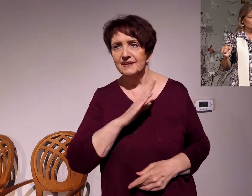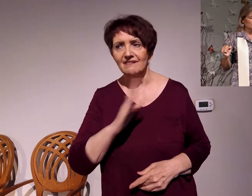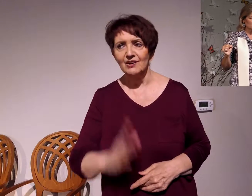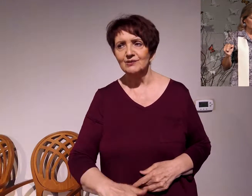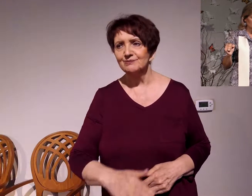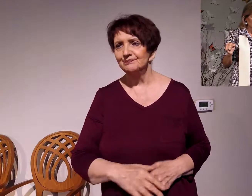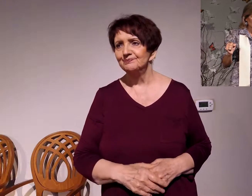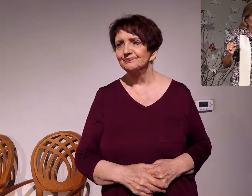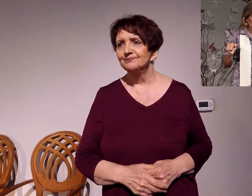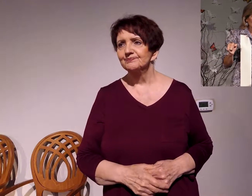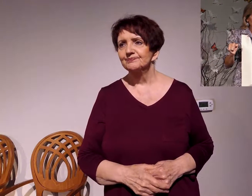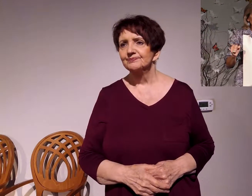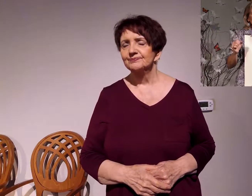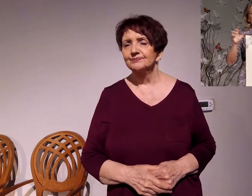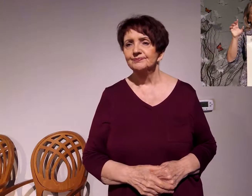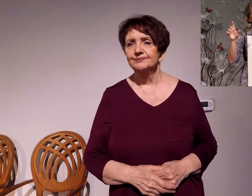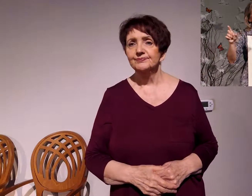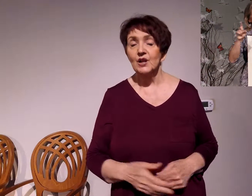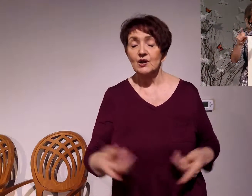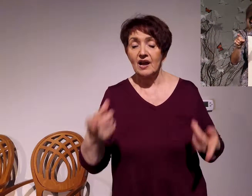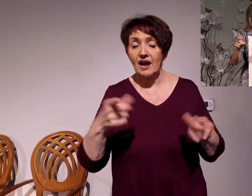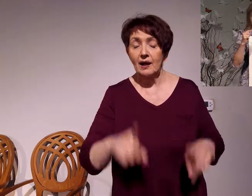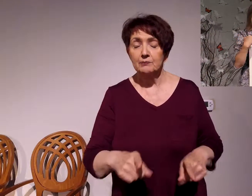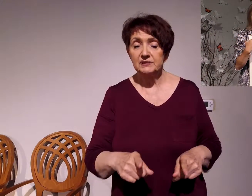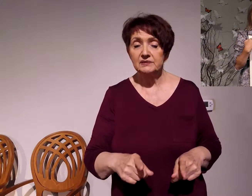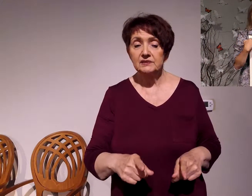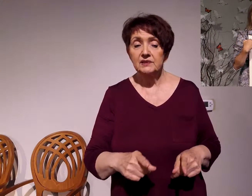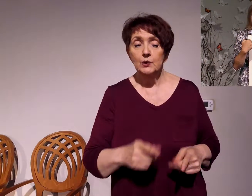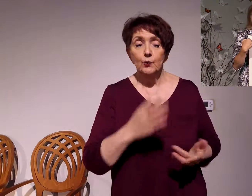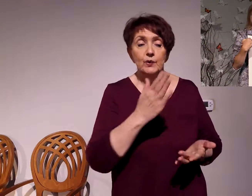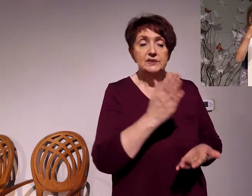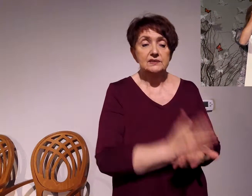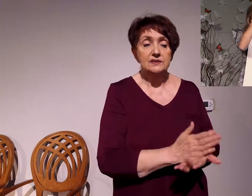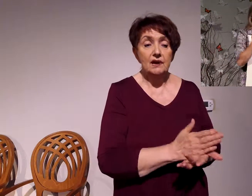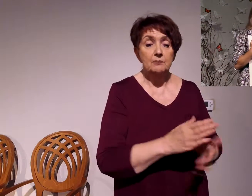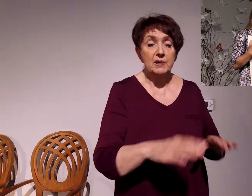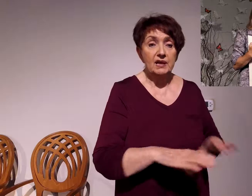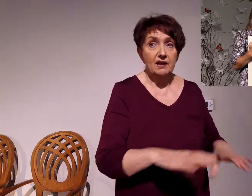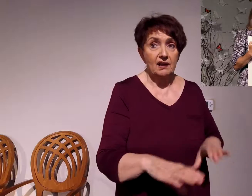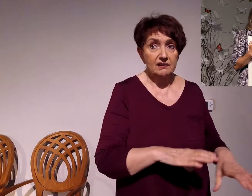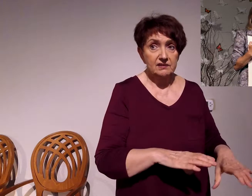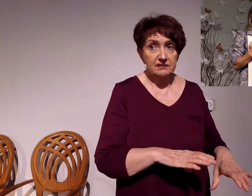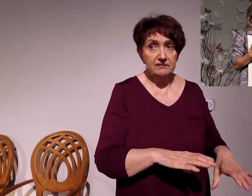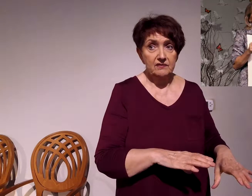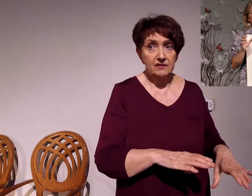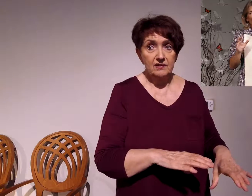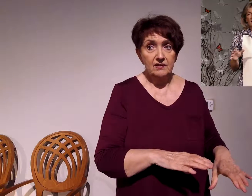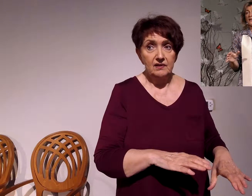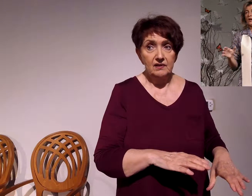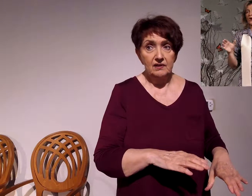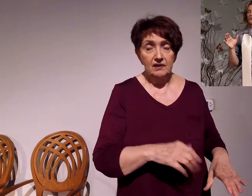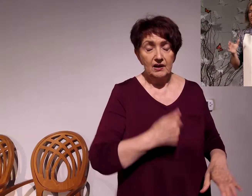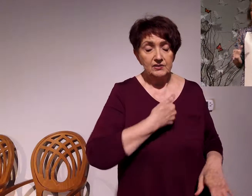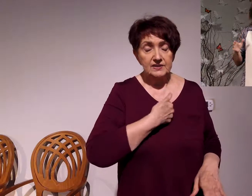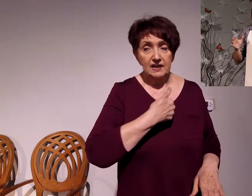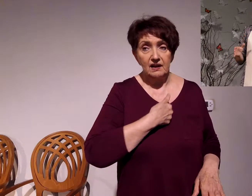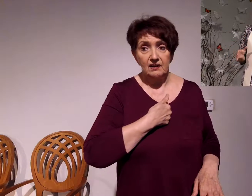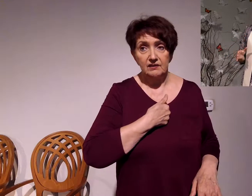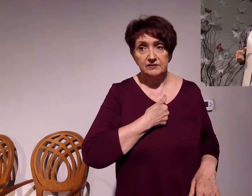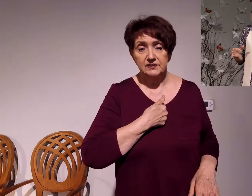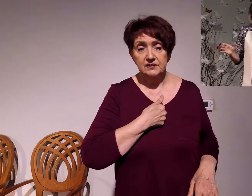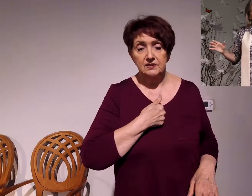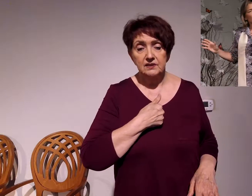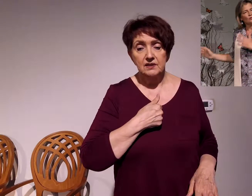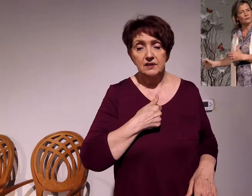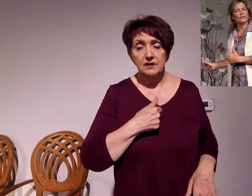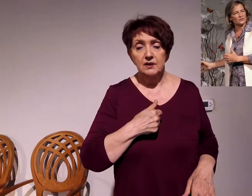Ever. And so when we stop being active in the micro, we are turning